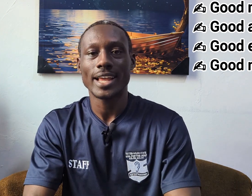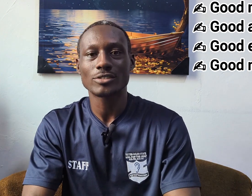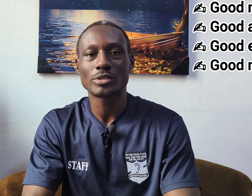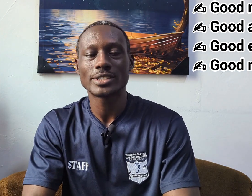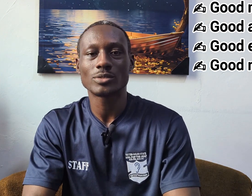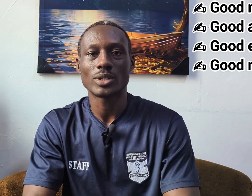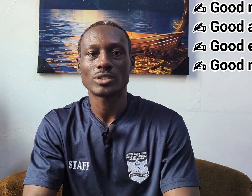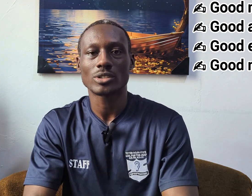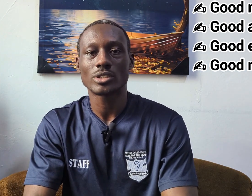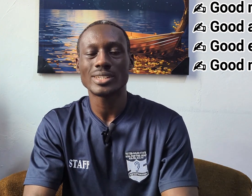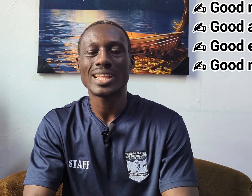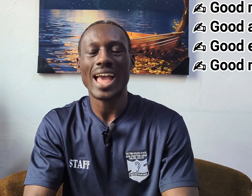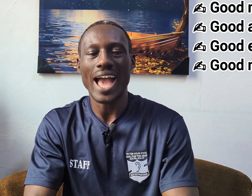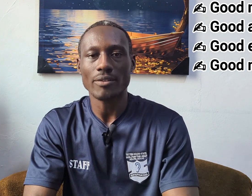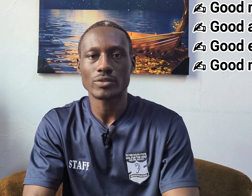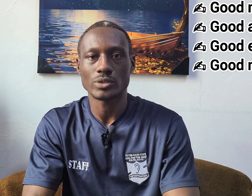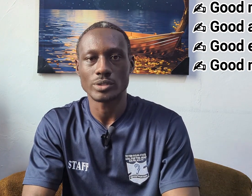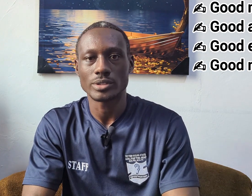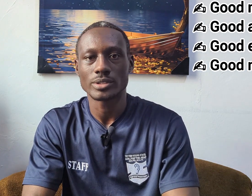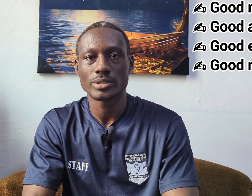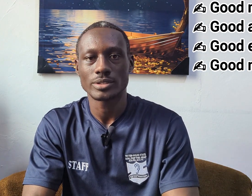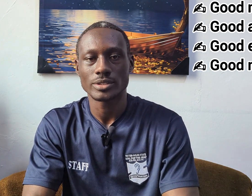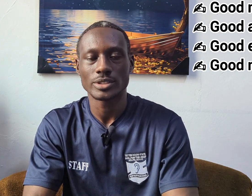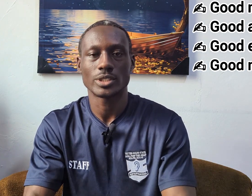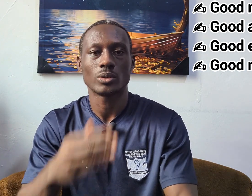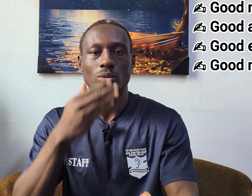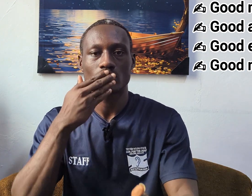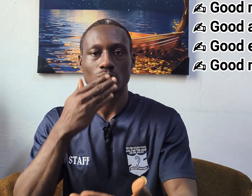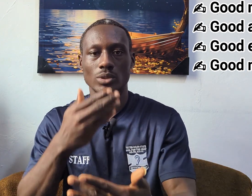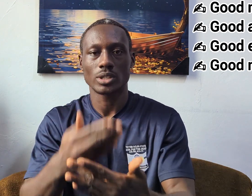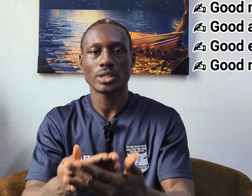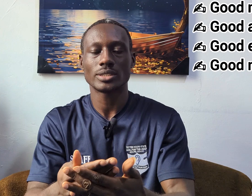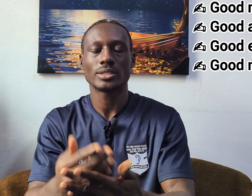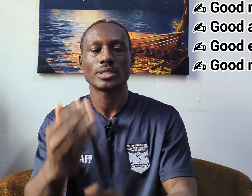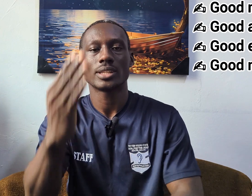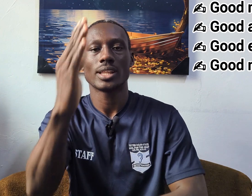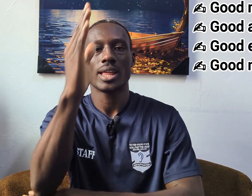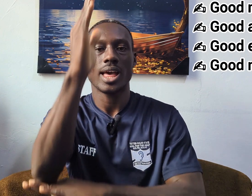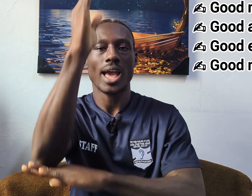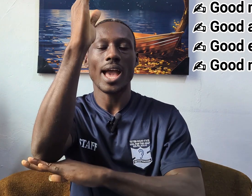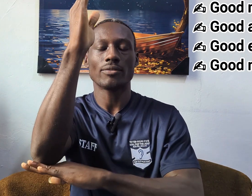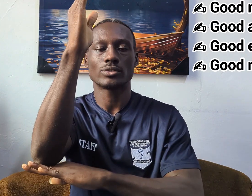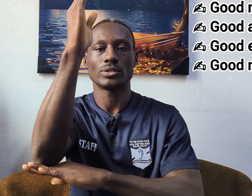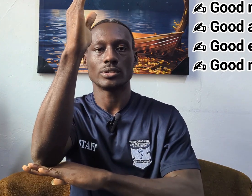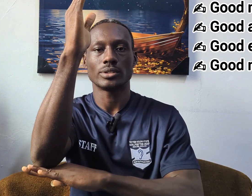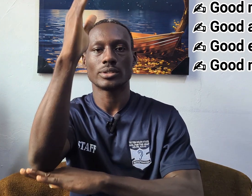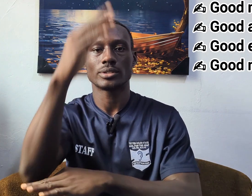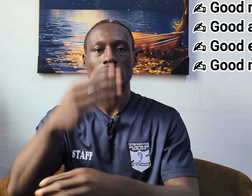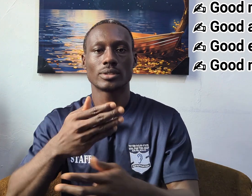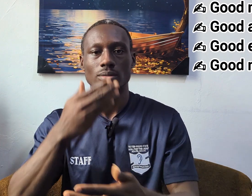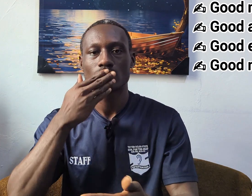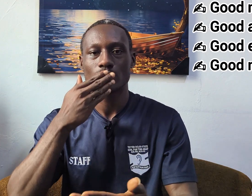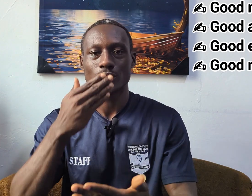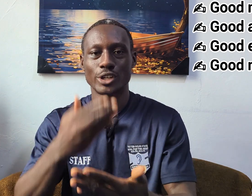And the next greeting was good afternoon. So good afternoon.